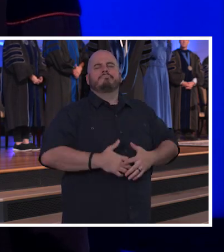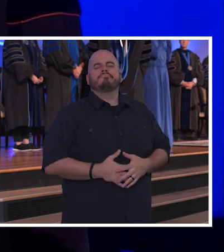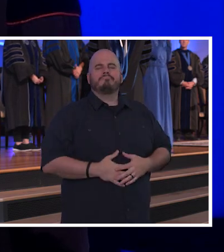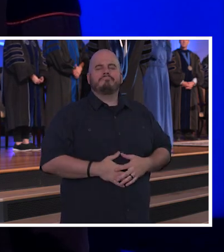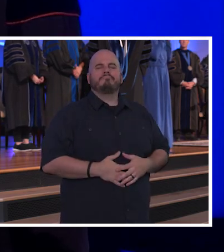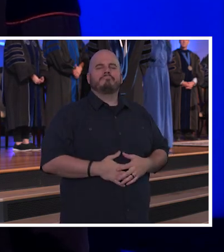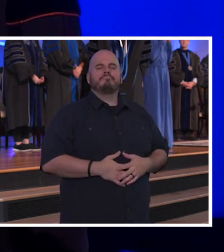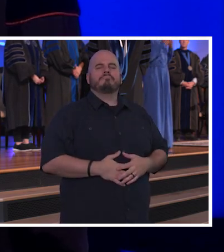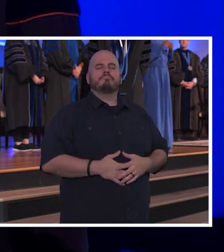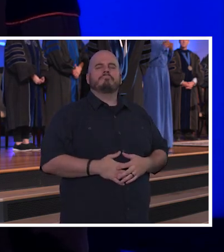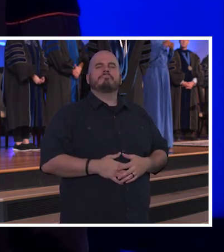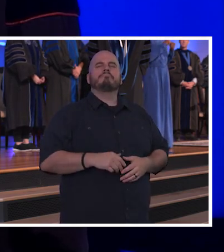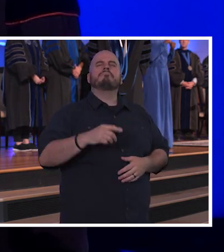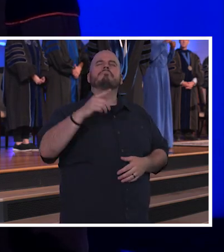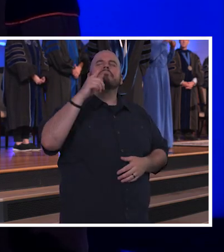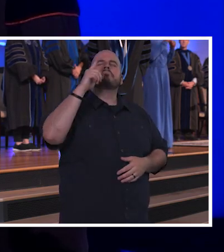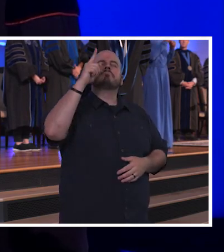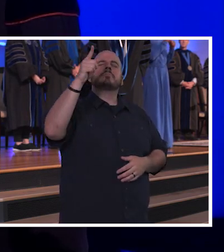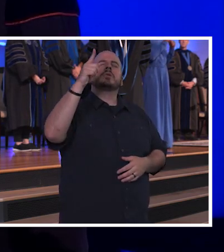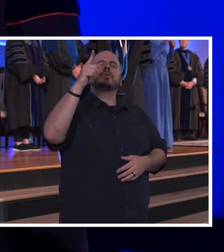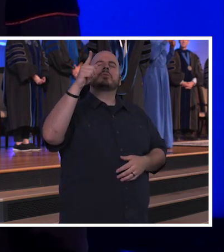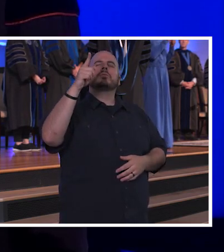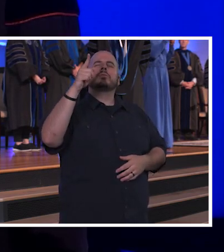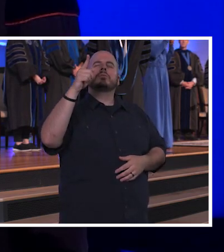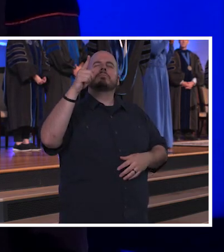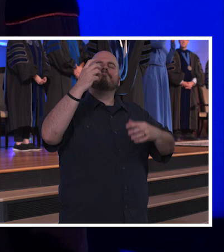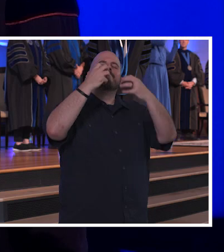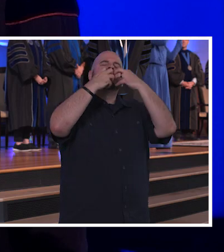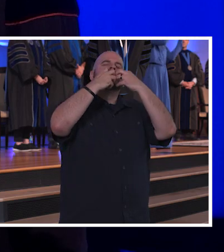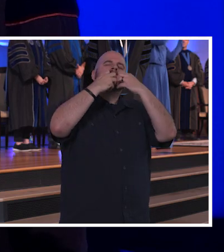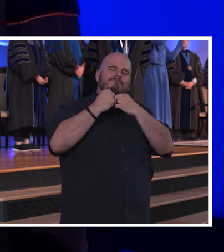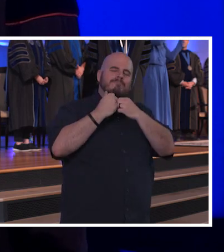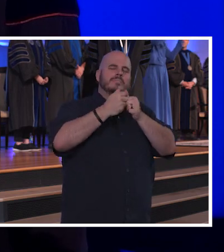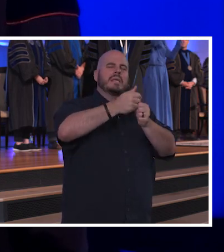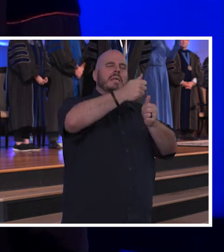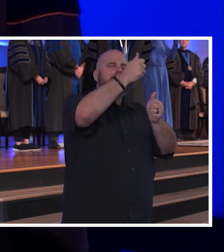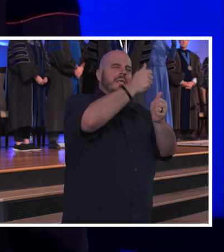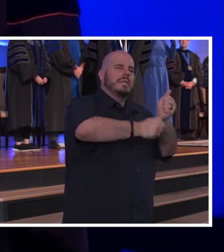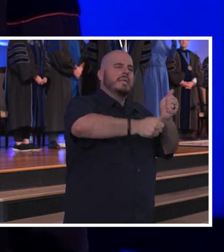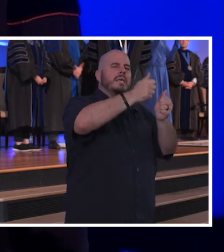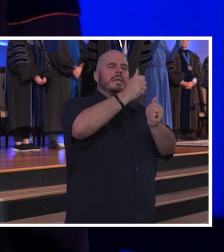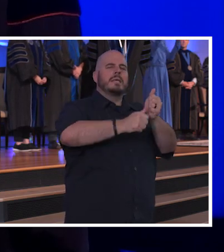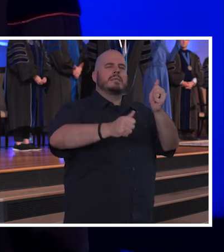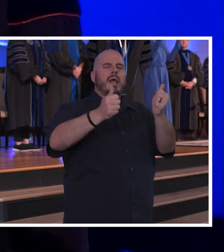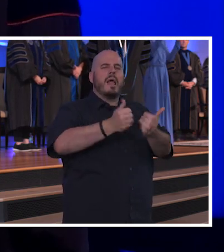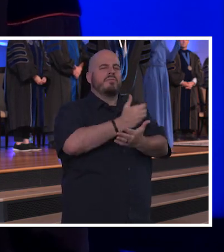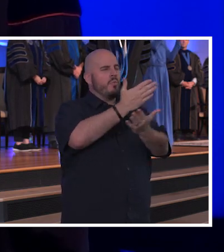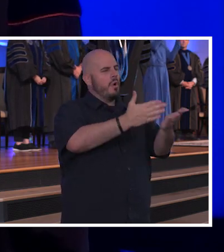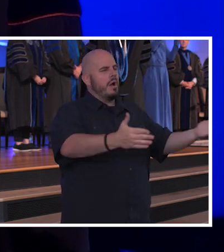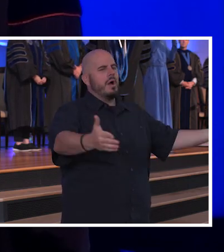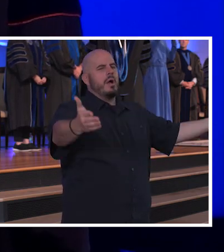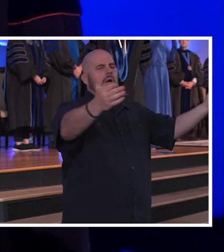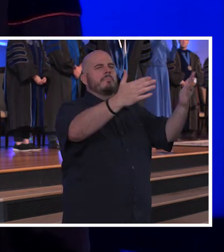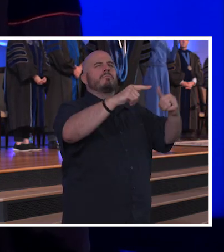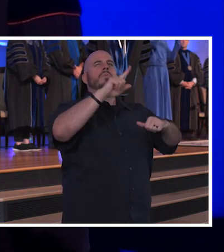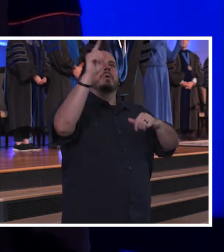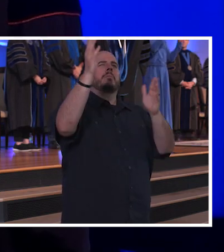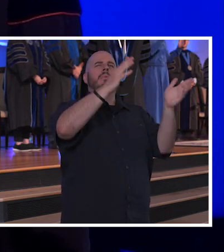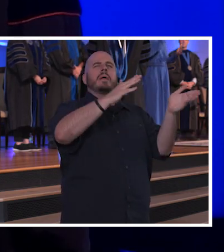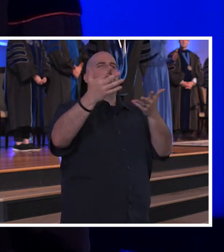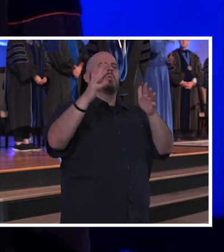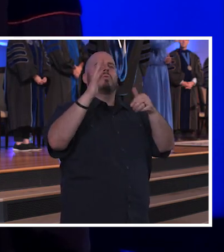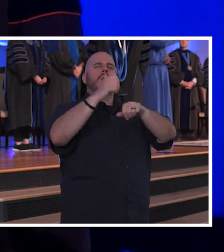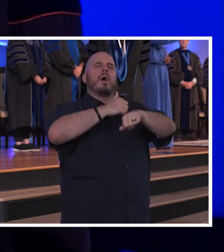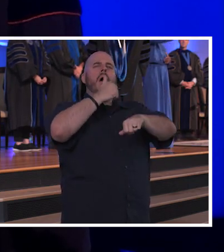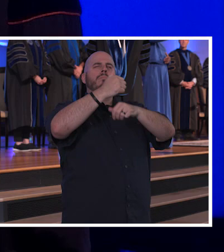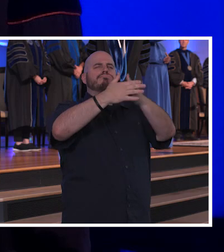You treasure each and every one of us. Your plan is set forth.